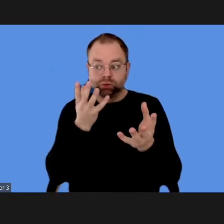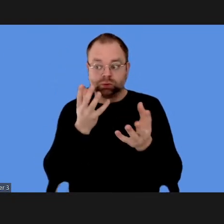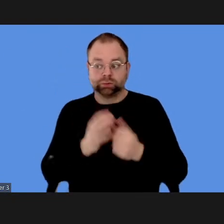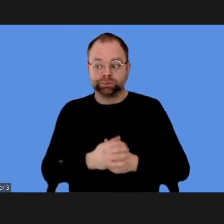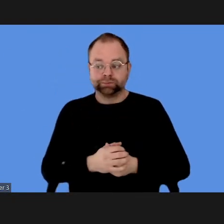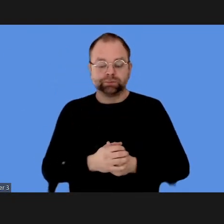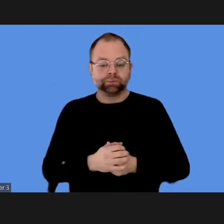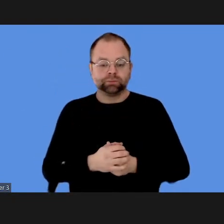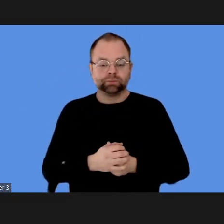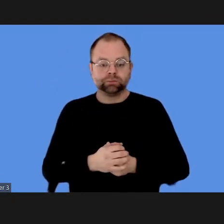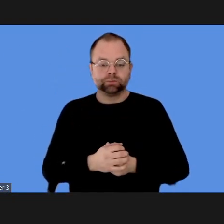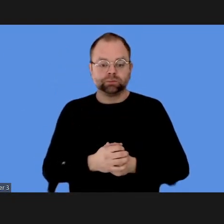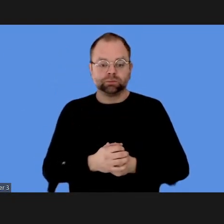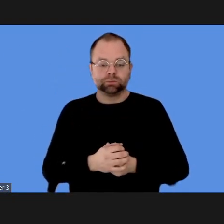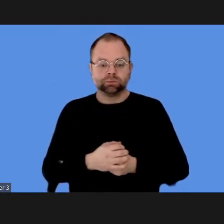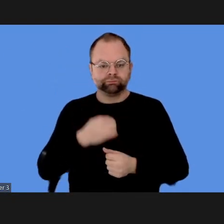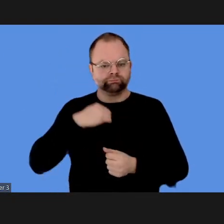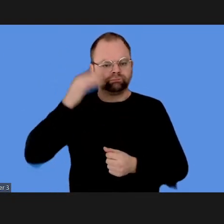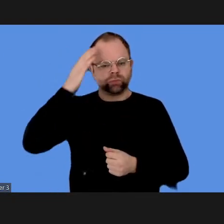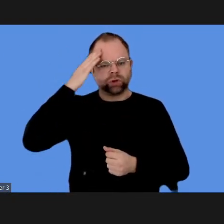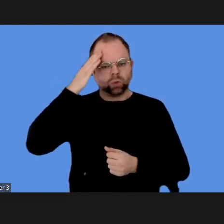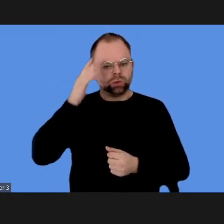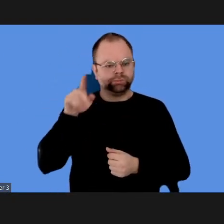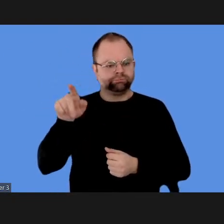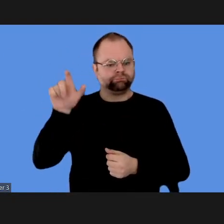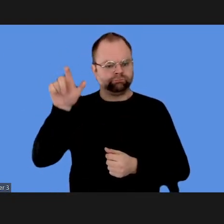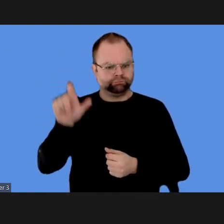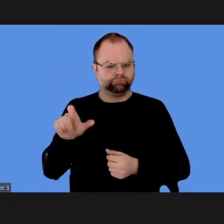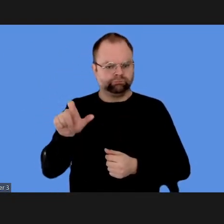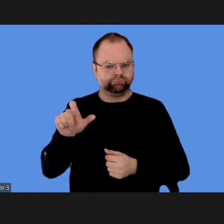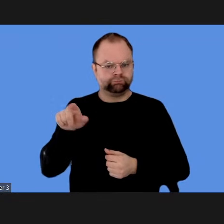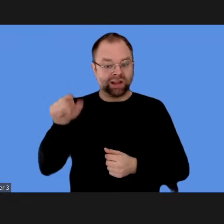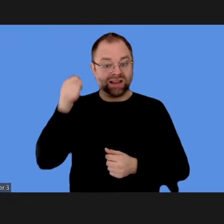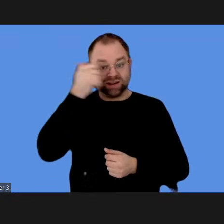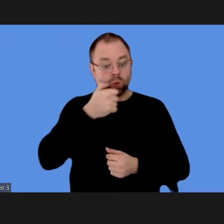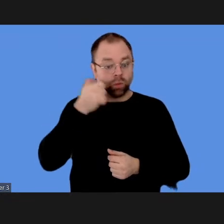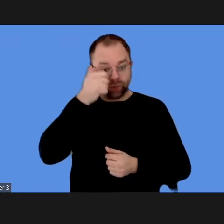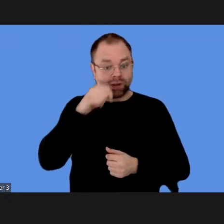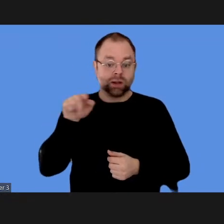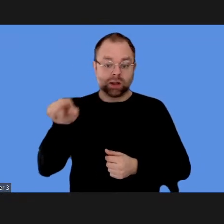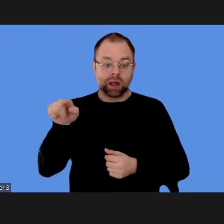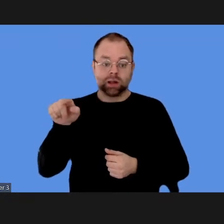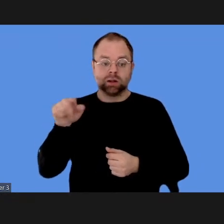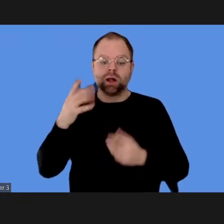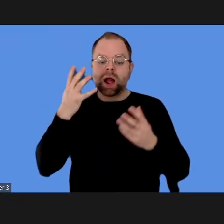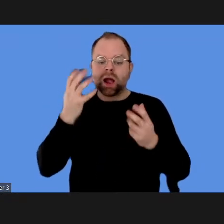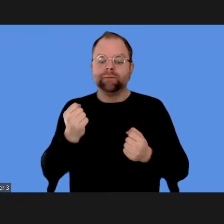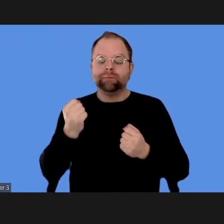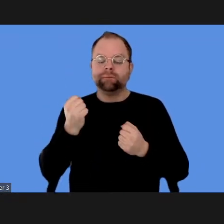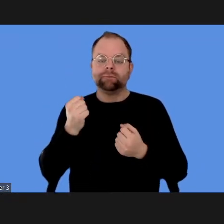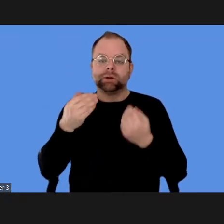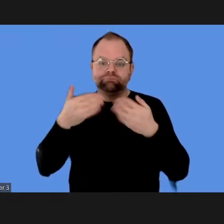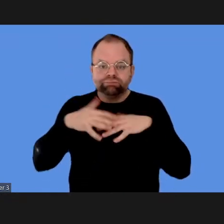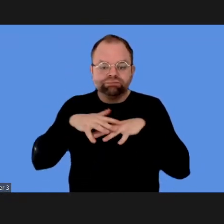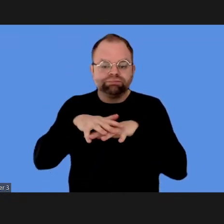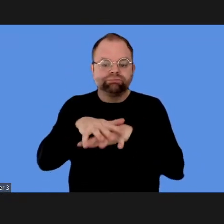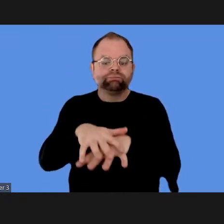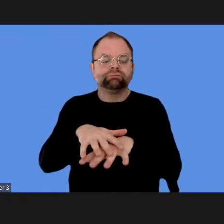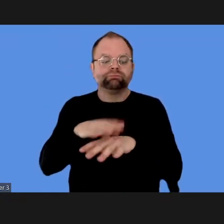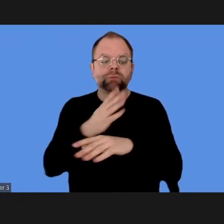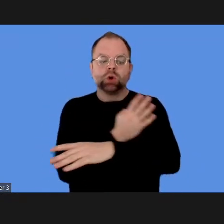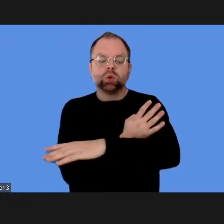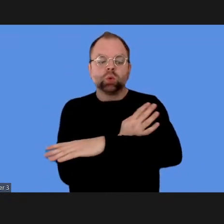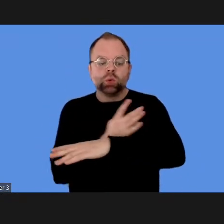economy, maybe 5 years ago. And some of the key elements in there was to collect climate